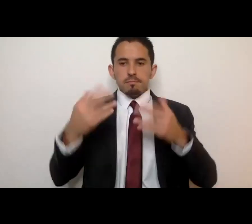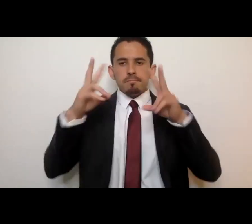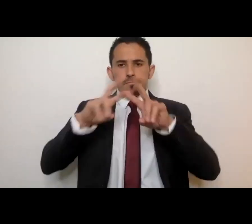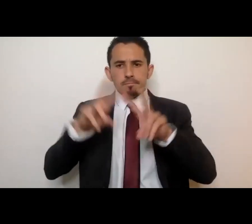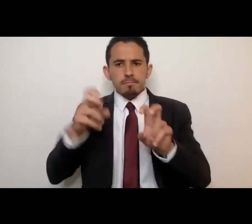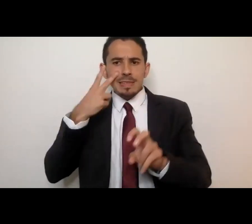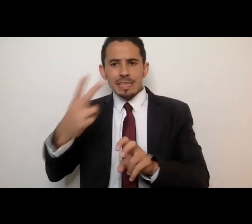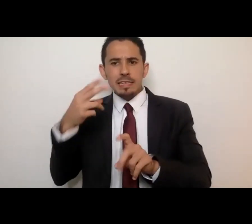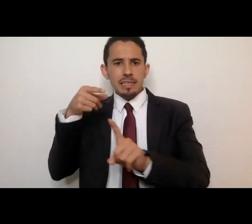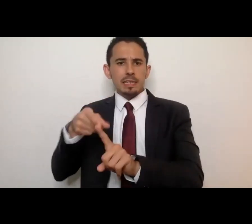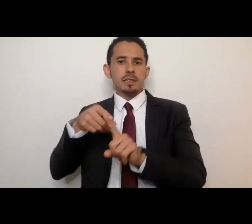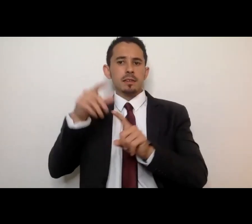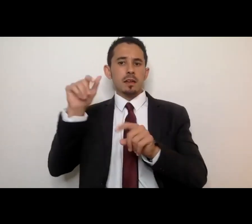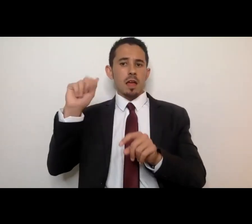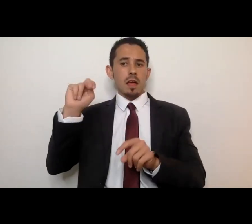here.